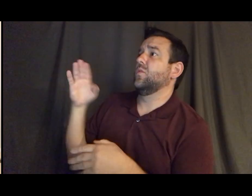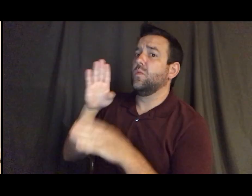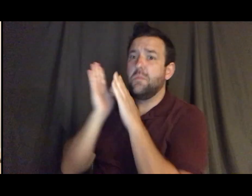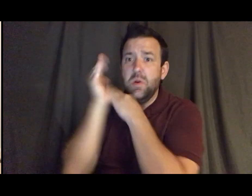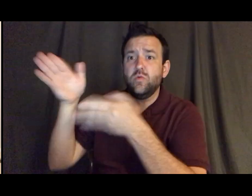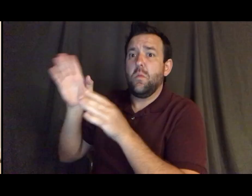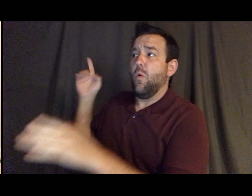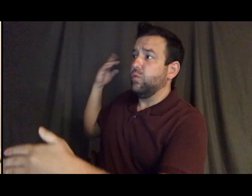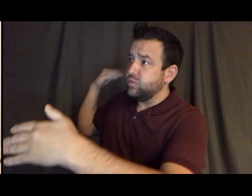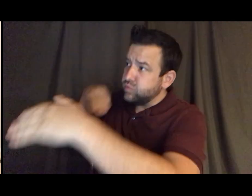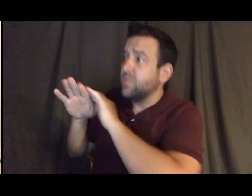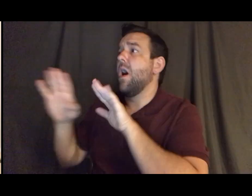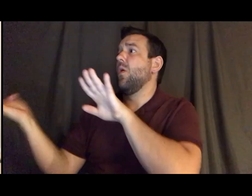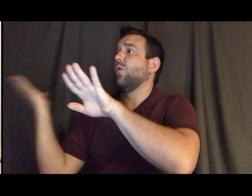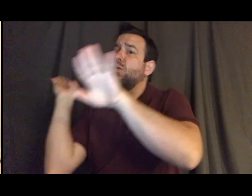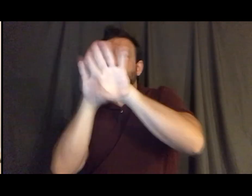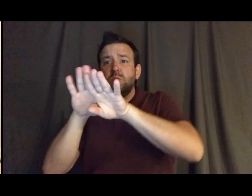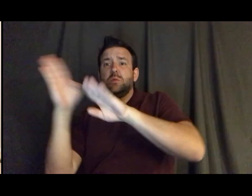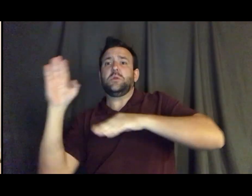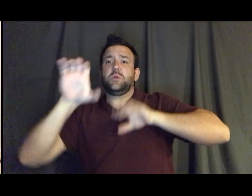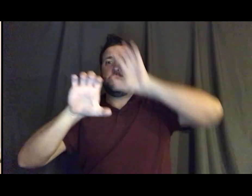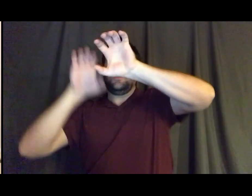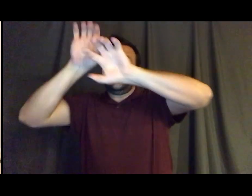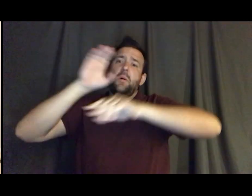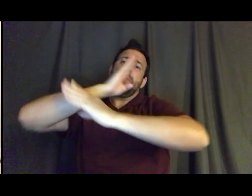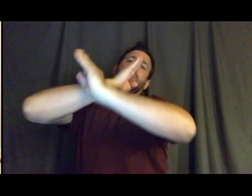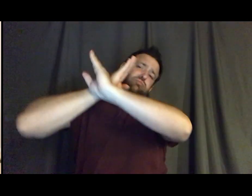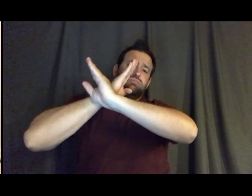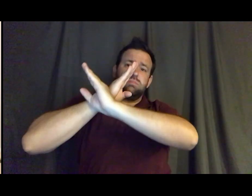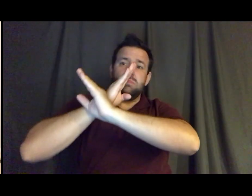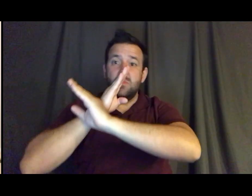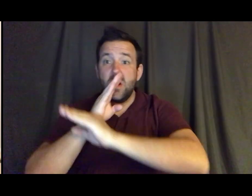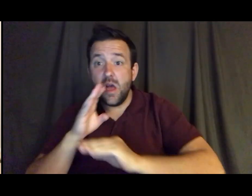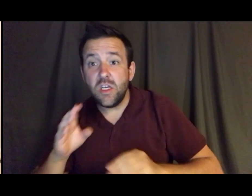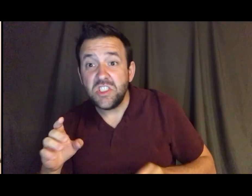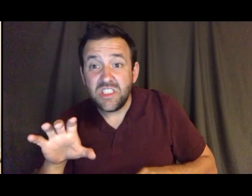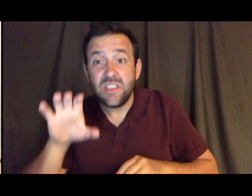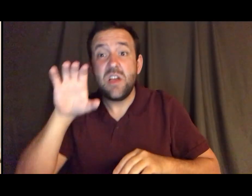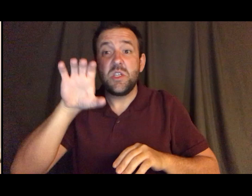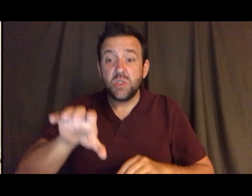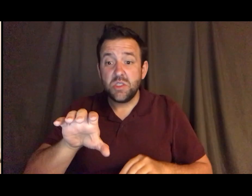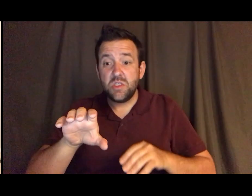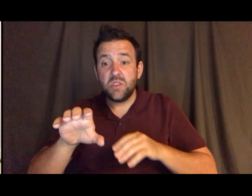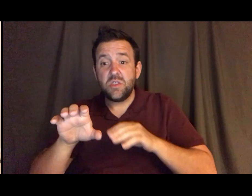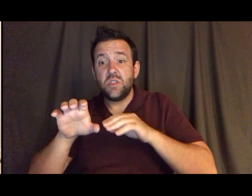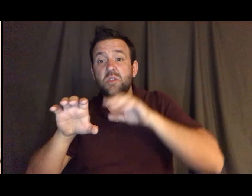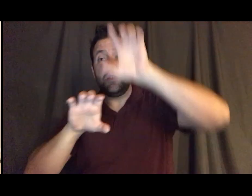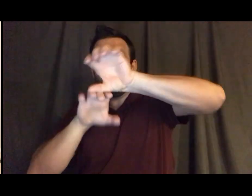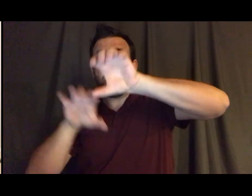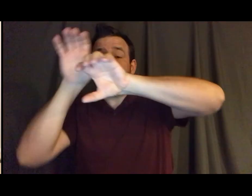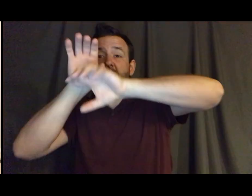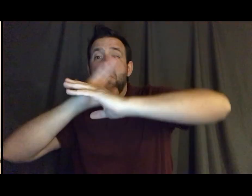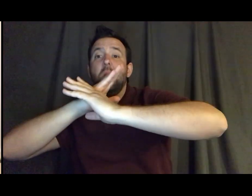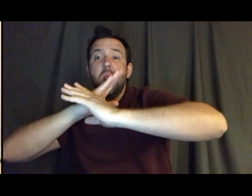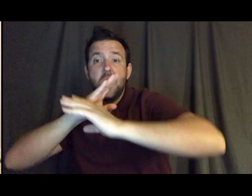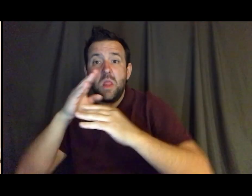I think she put all that stuff stacked up in front of her door. I think she was a little frazzled, a little on edge.